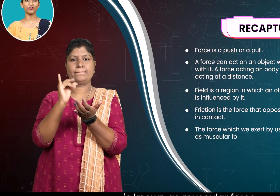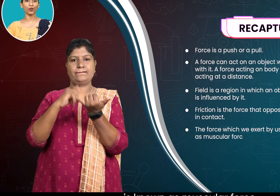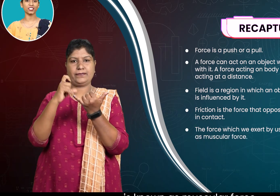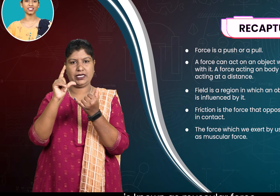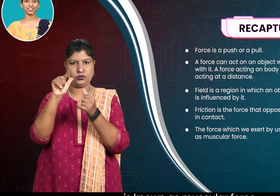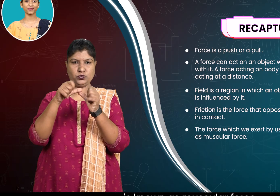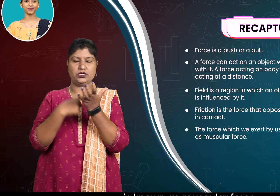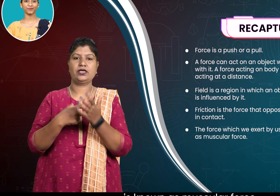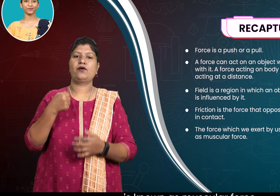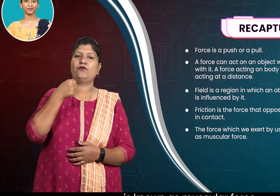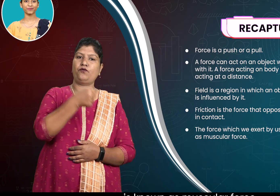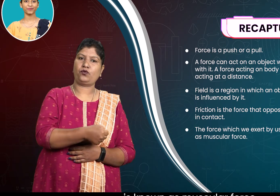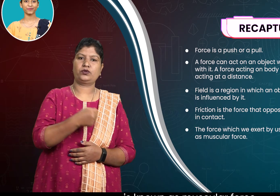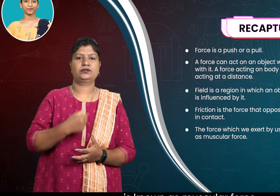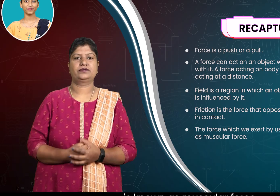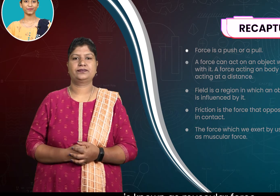muscular force.